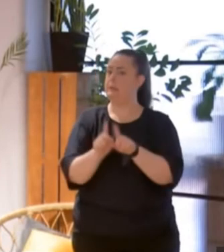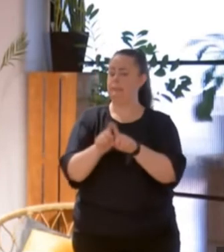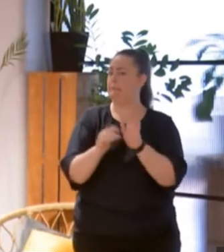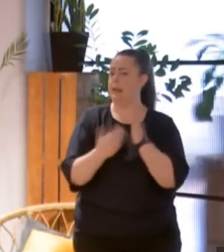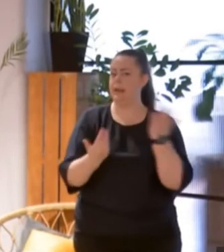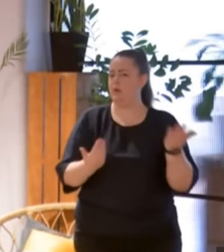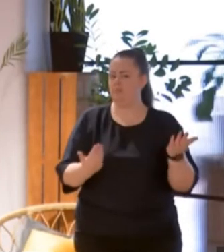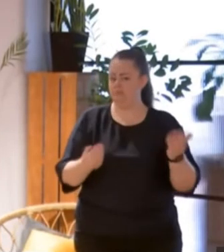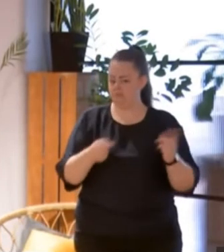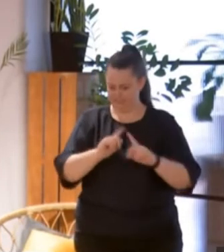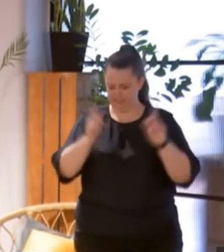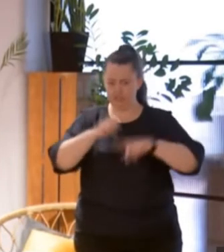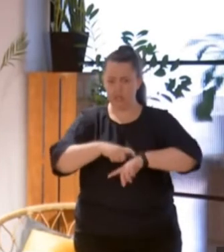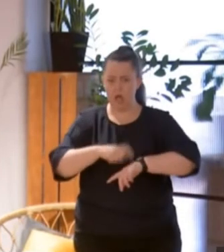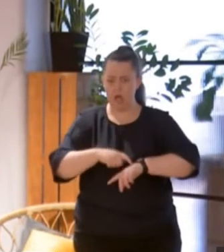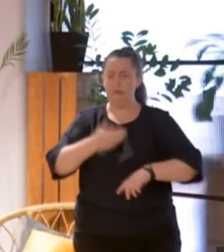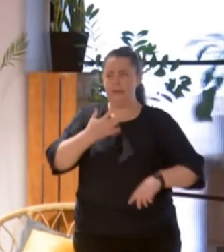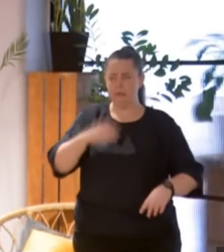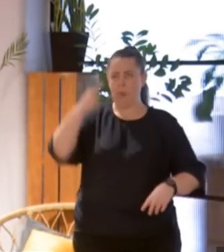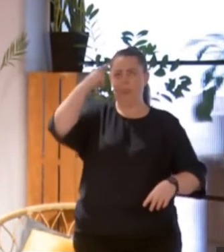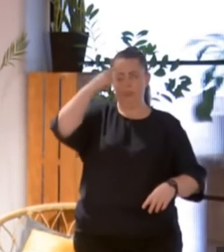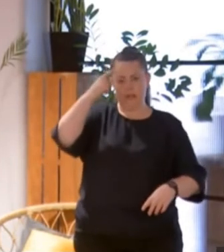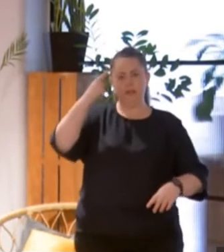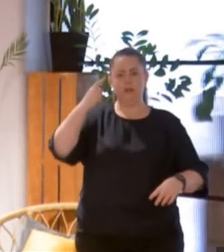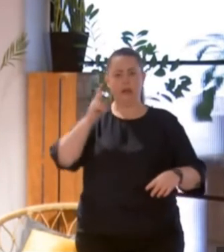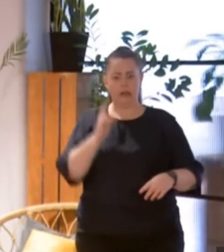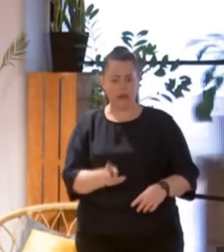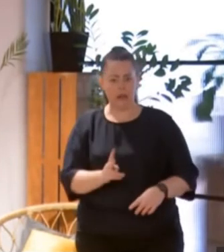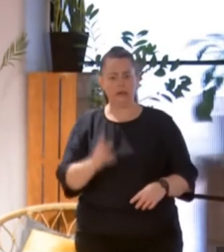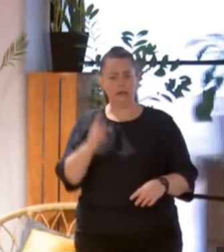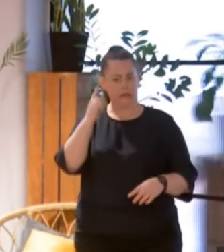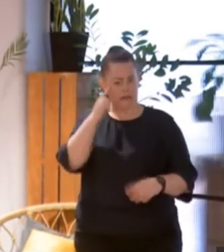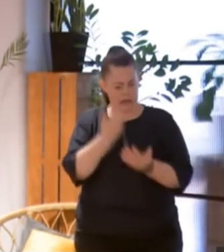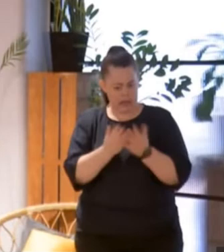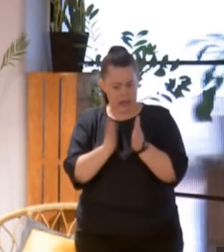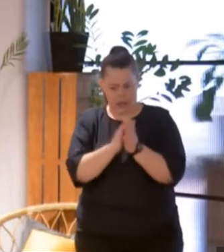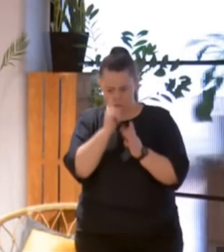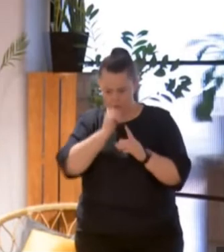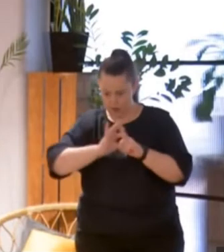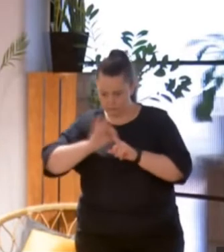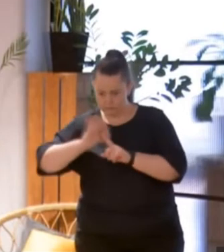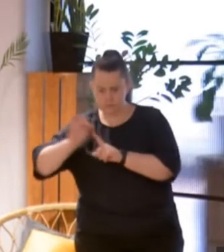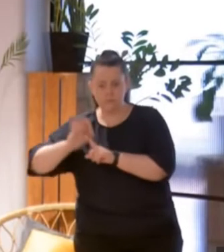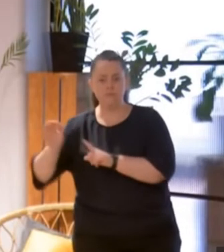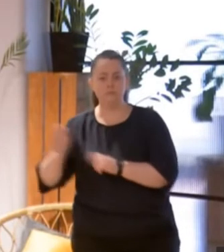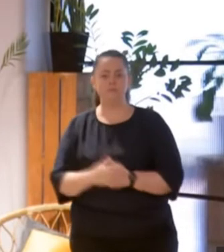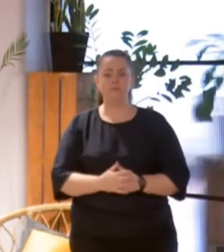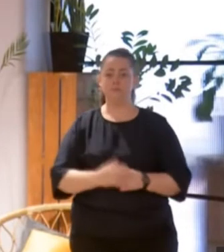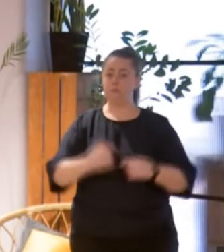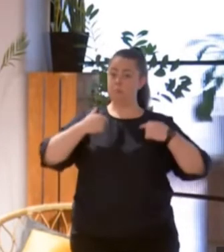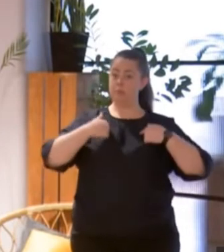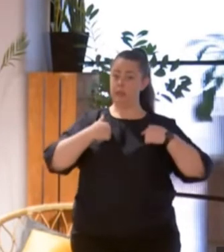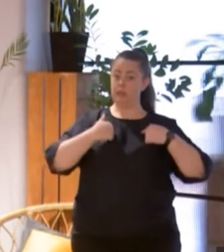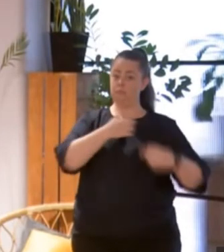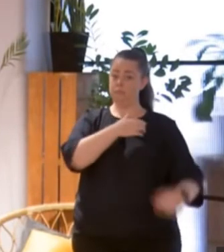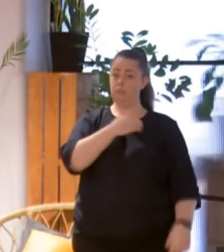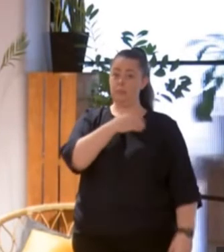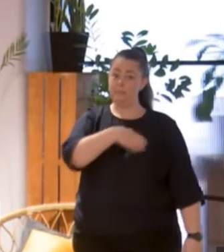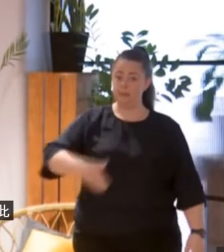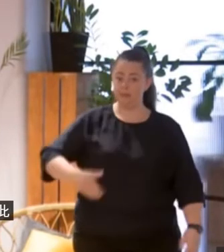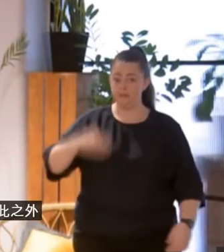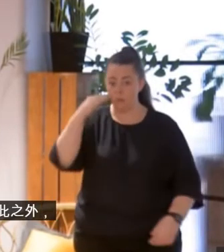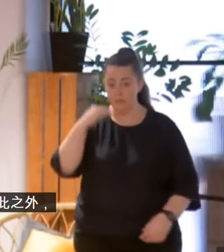advice to myself as Premier, the Minister for Women, and the Treasurer as we lead into the budget,